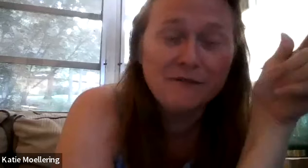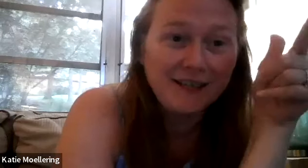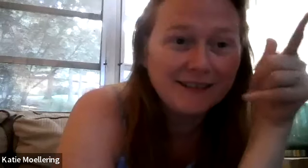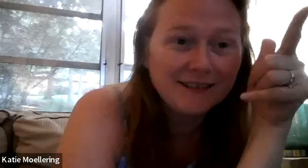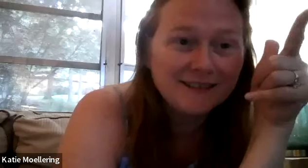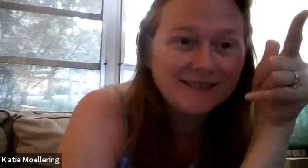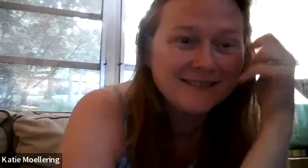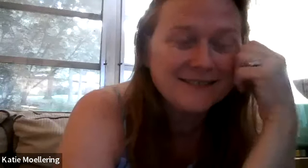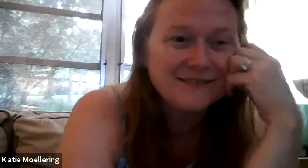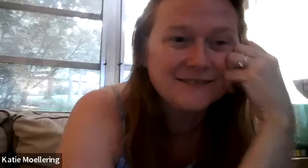5:30.